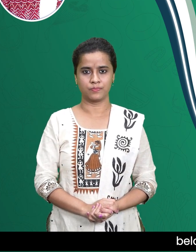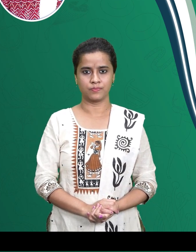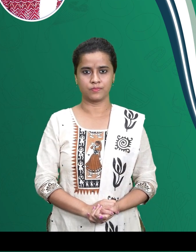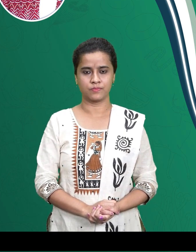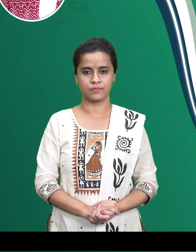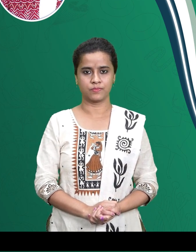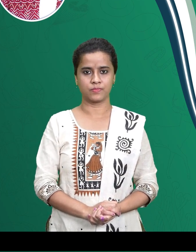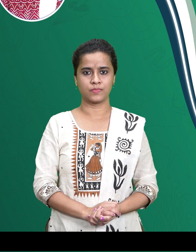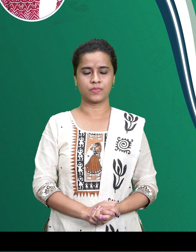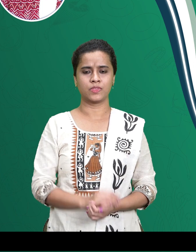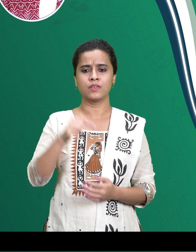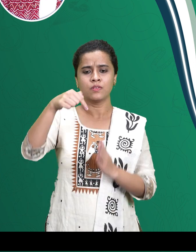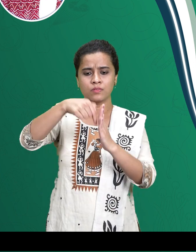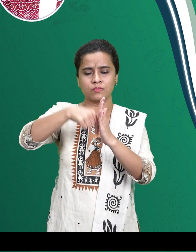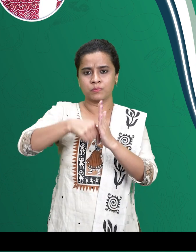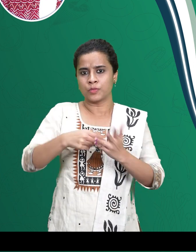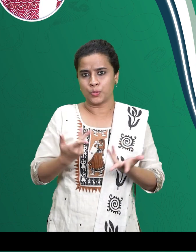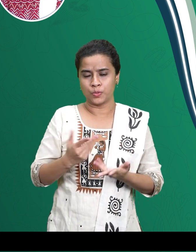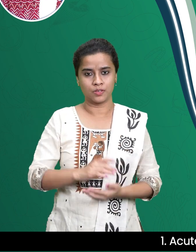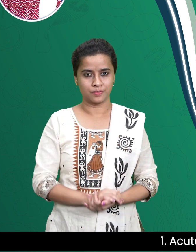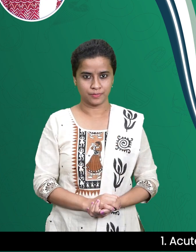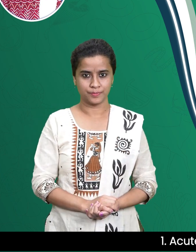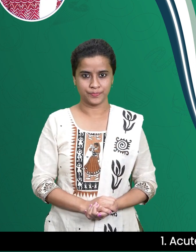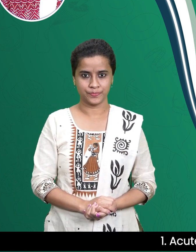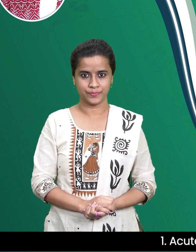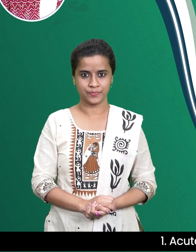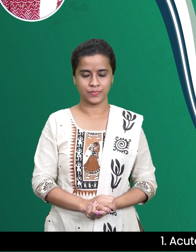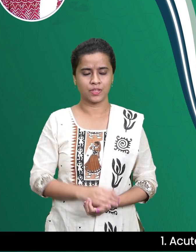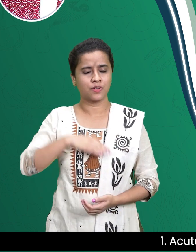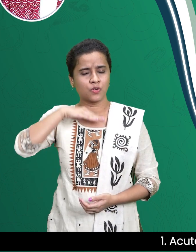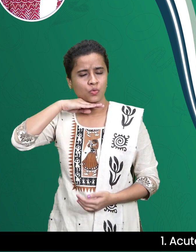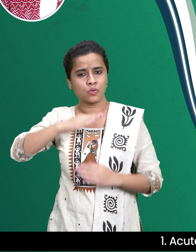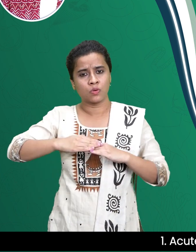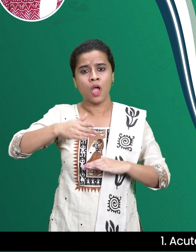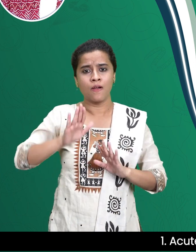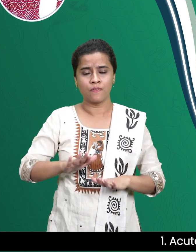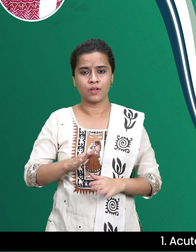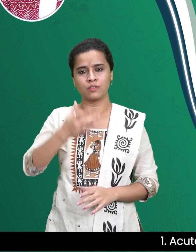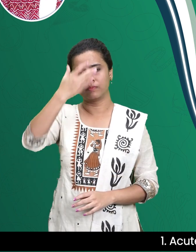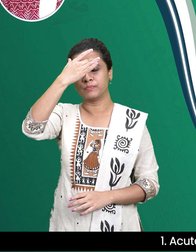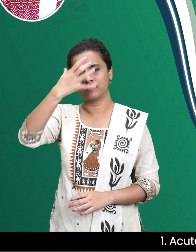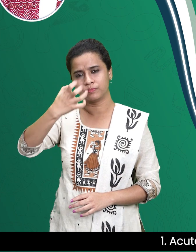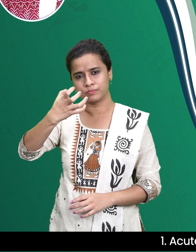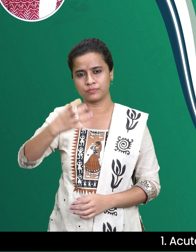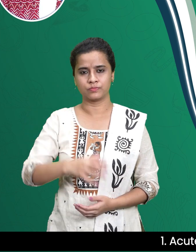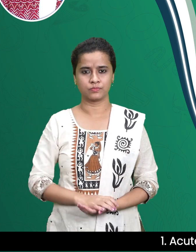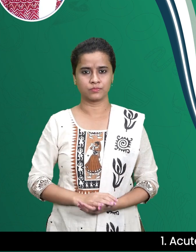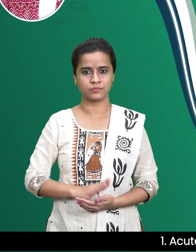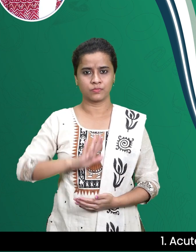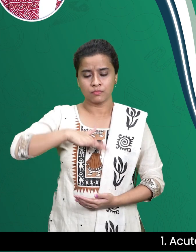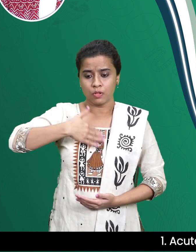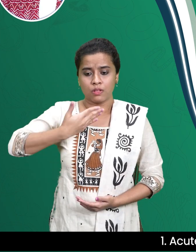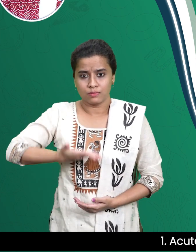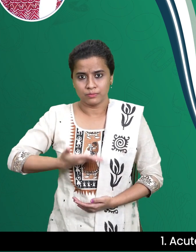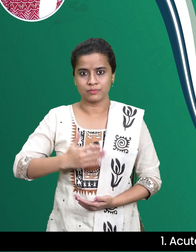Dulce.Argivirus Acute fever and headache. Vomiting.